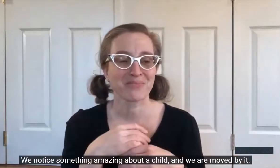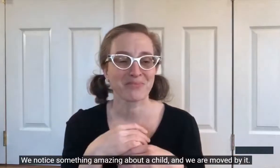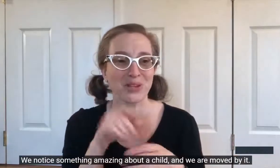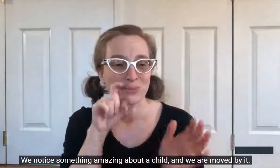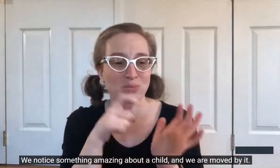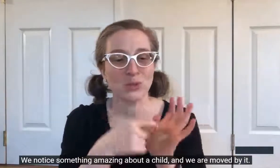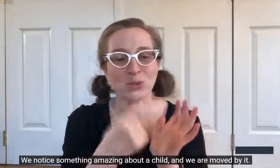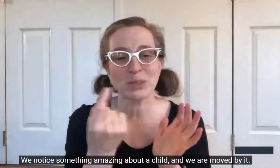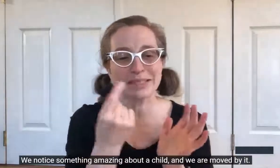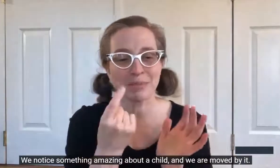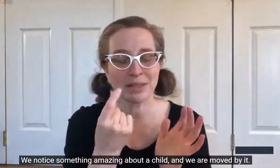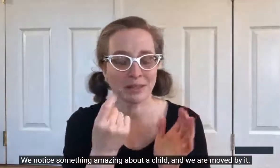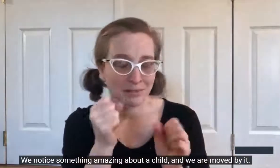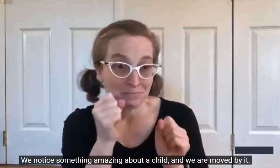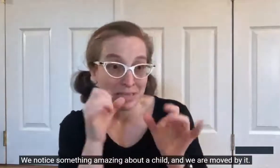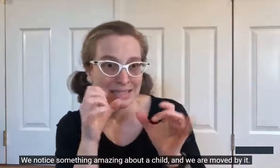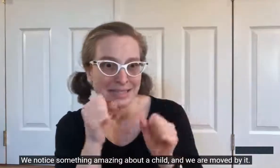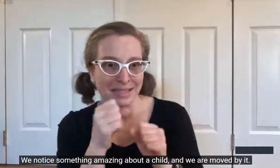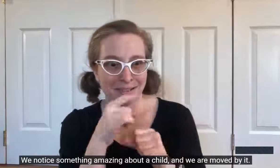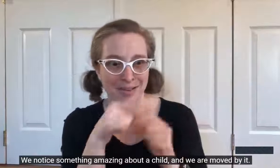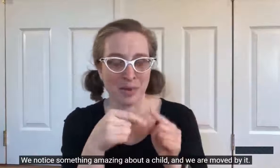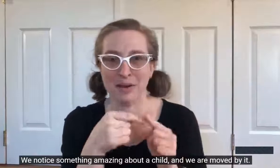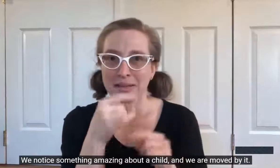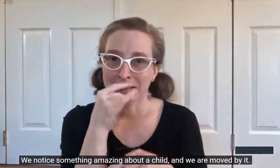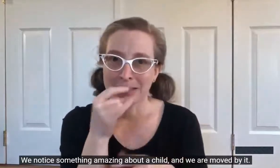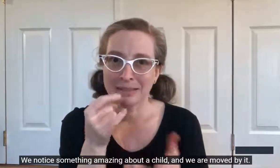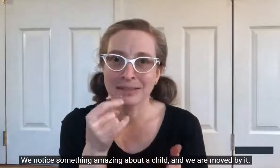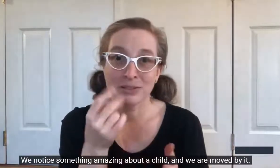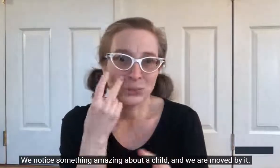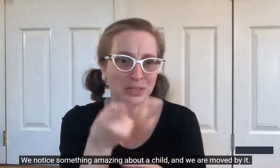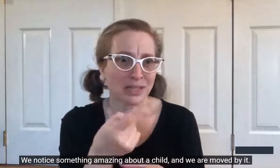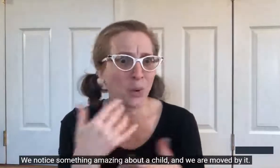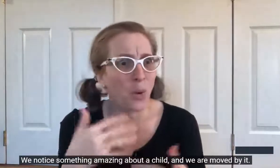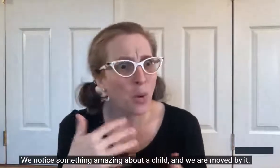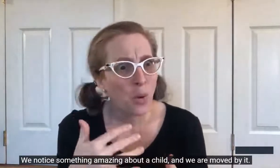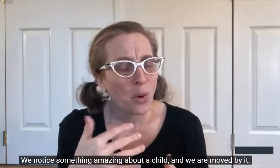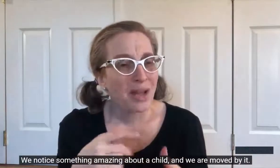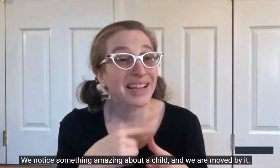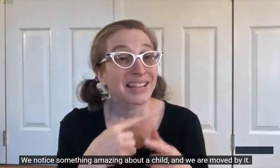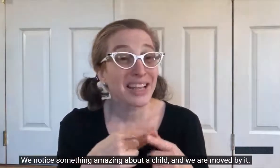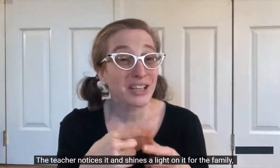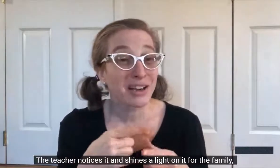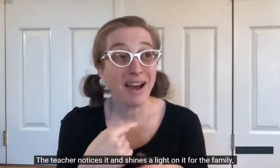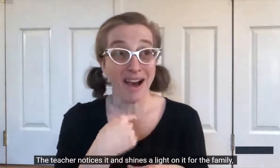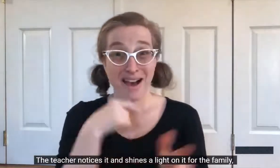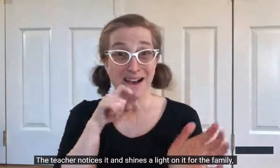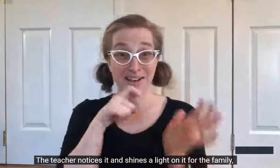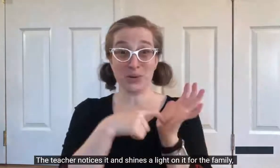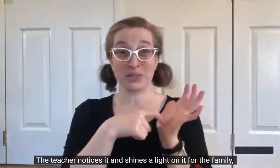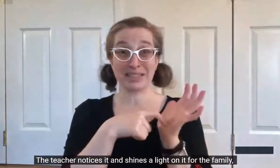stories, because during this process, we notice something amazing about a child, and that something